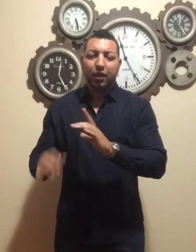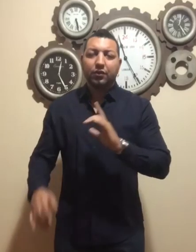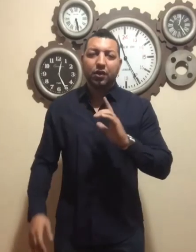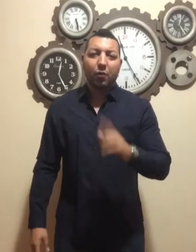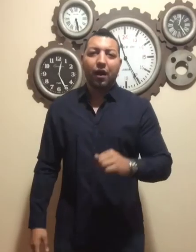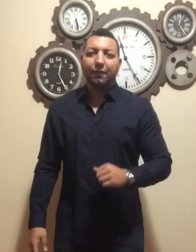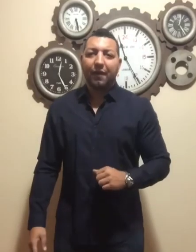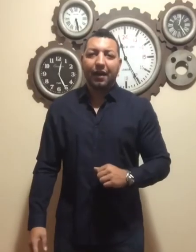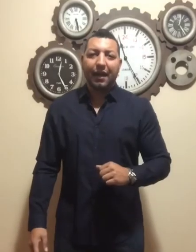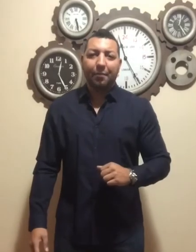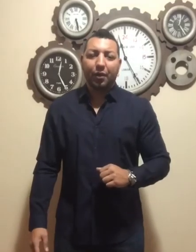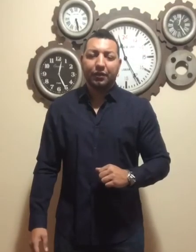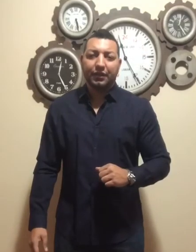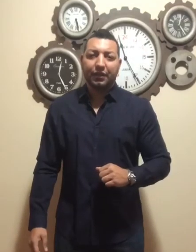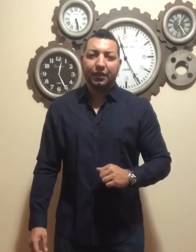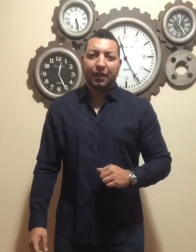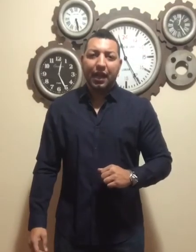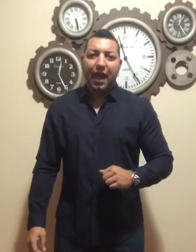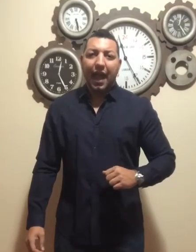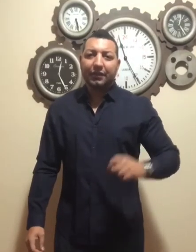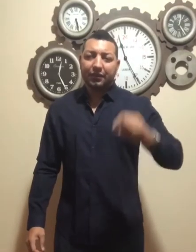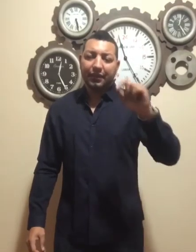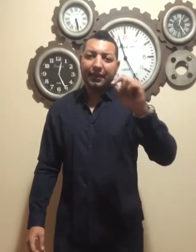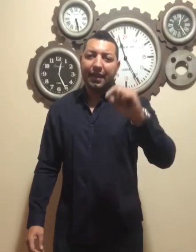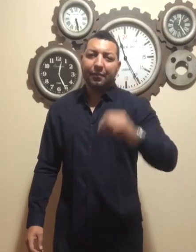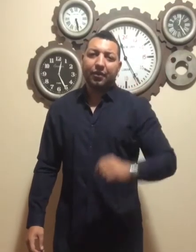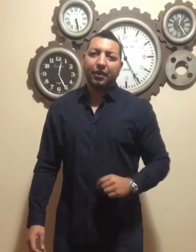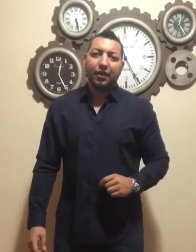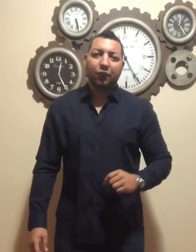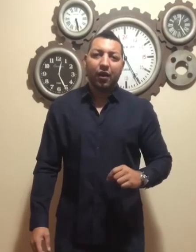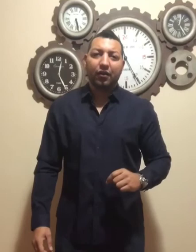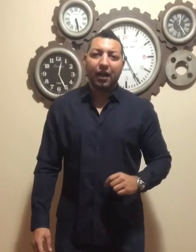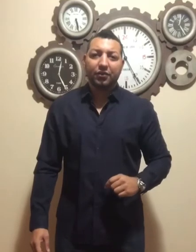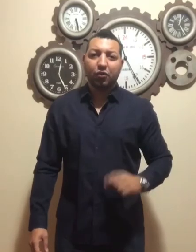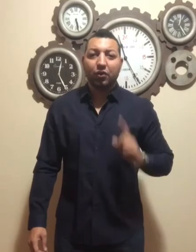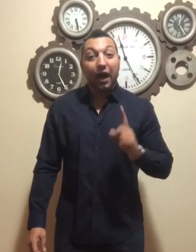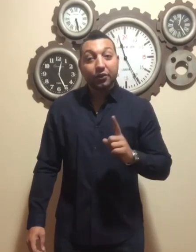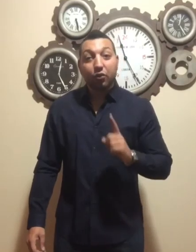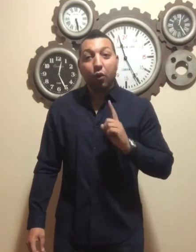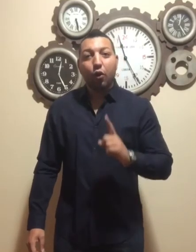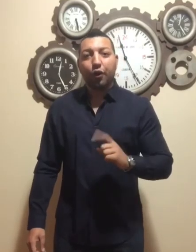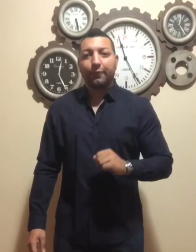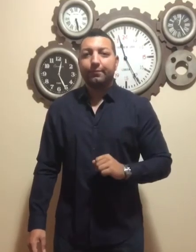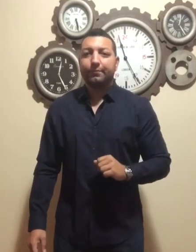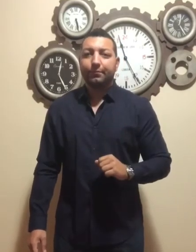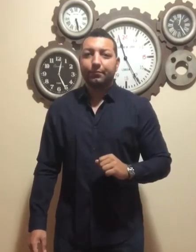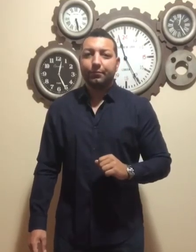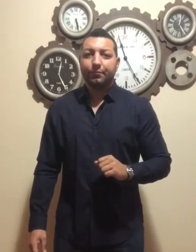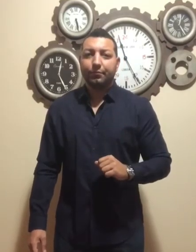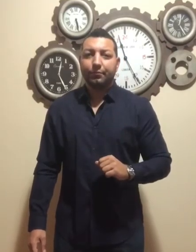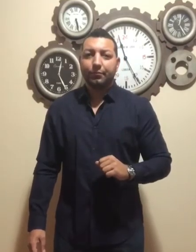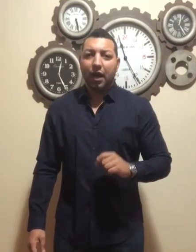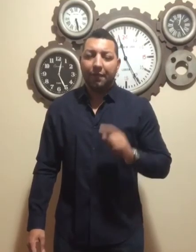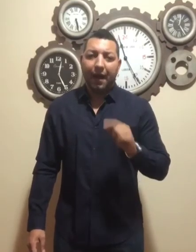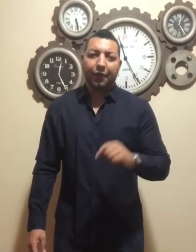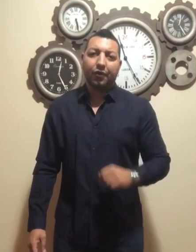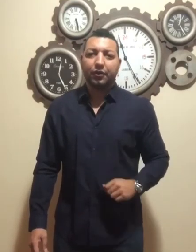to qualify that person and to lead them in the chronological, logical order of how you're going to